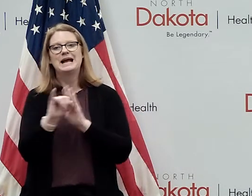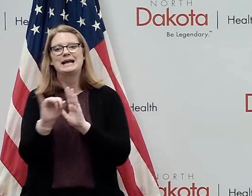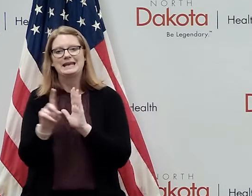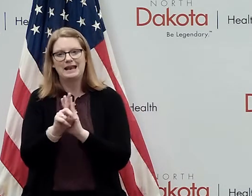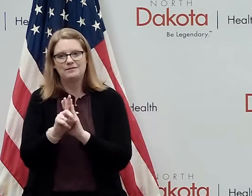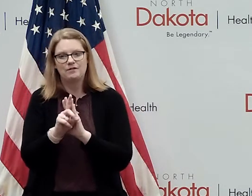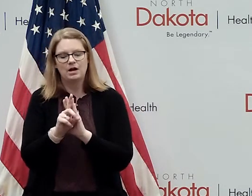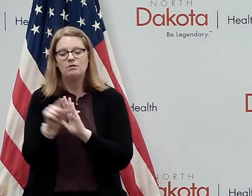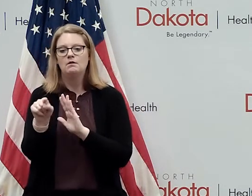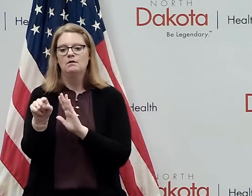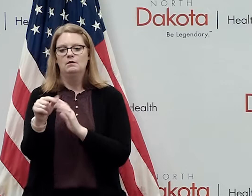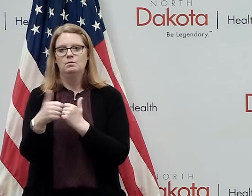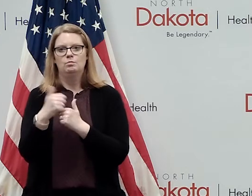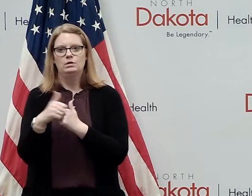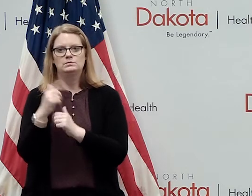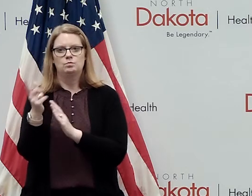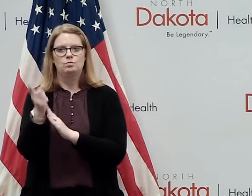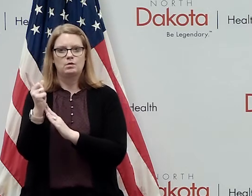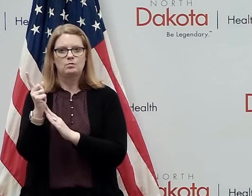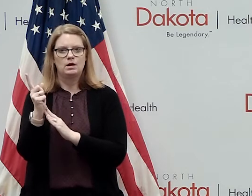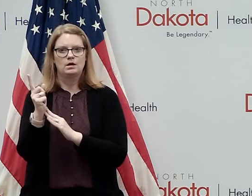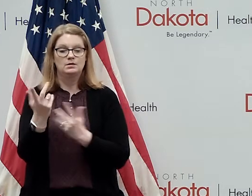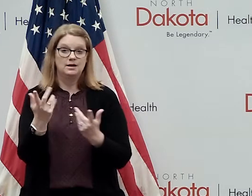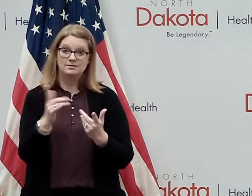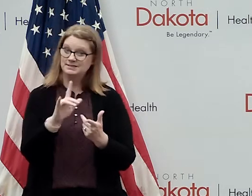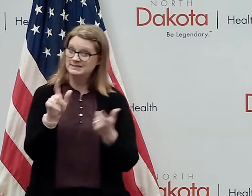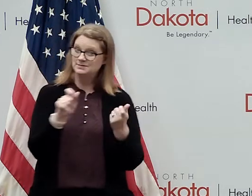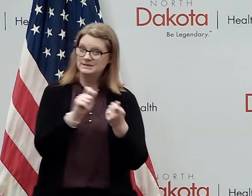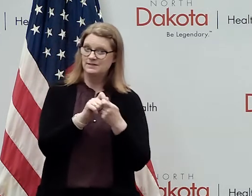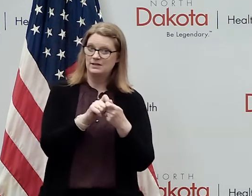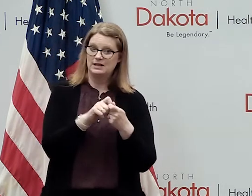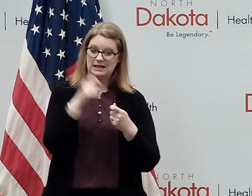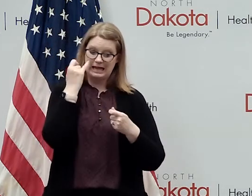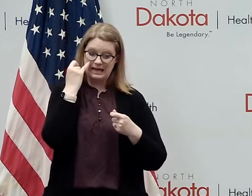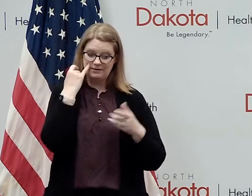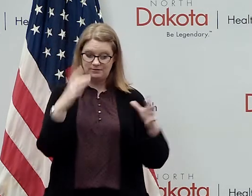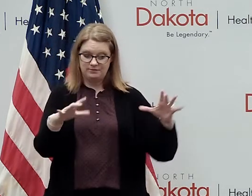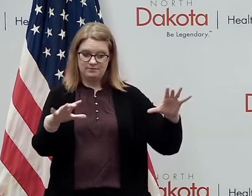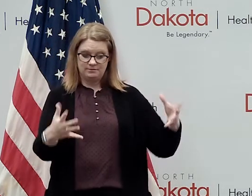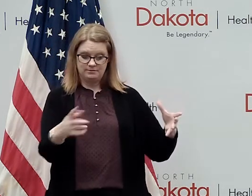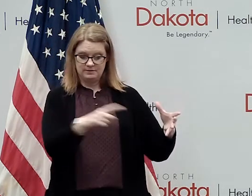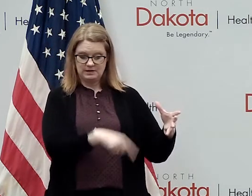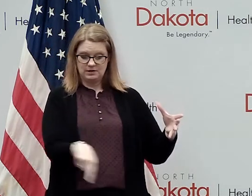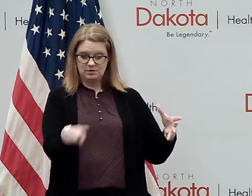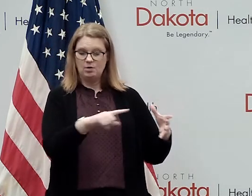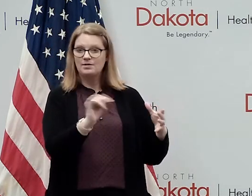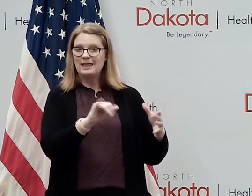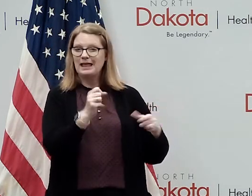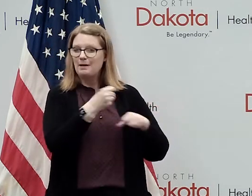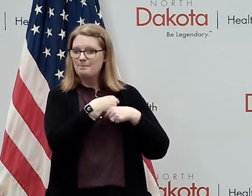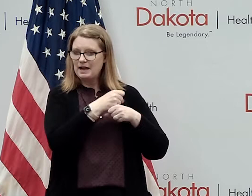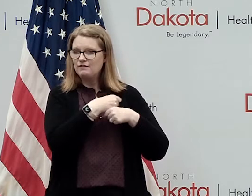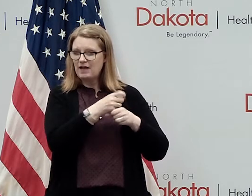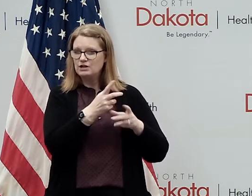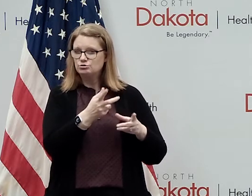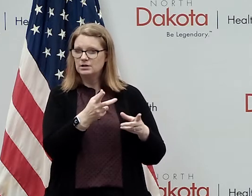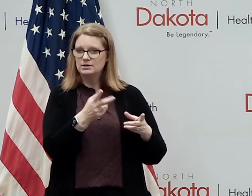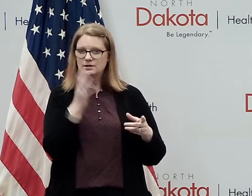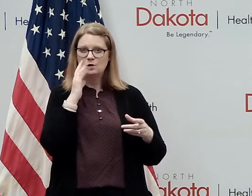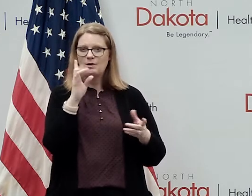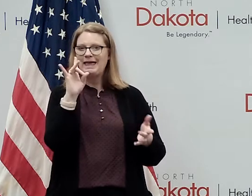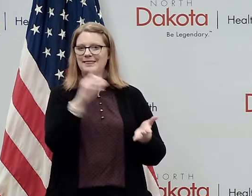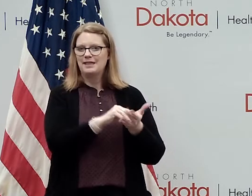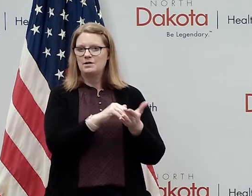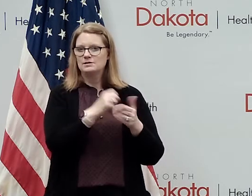risks early, and particularly if you've got a employee base that is large and congregate, like a manufacturing facility. There's